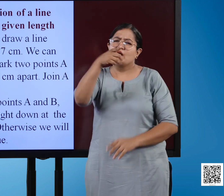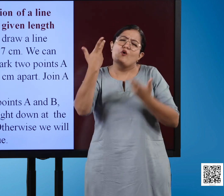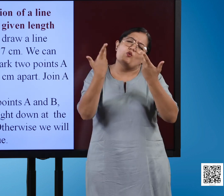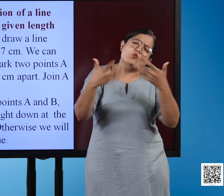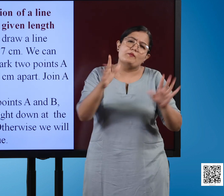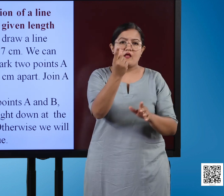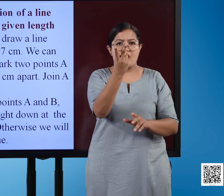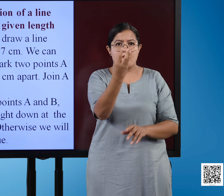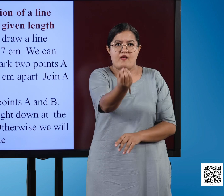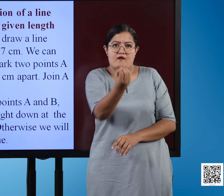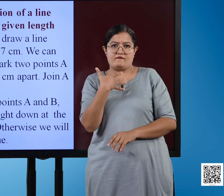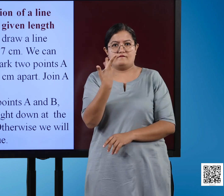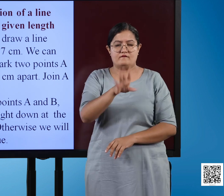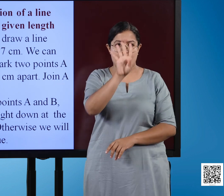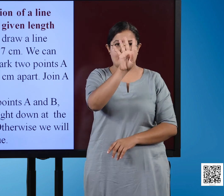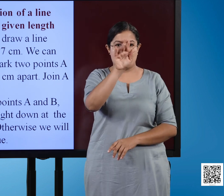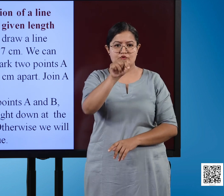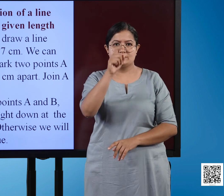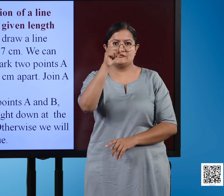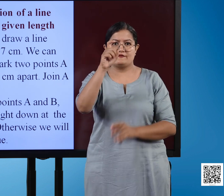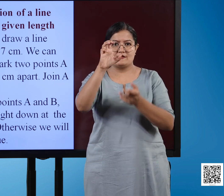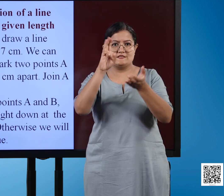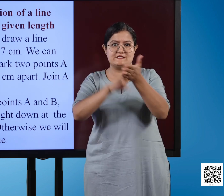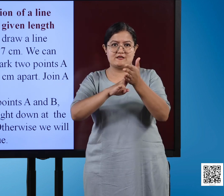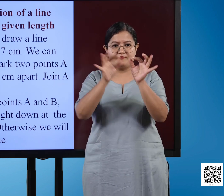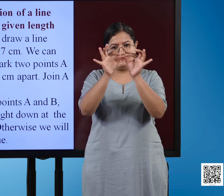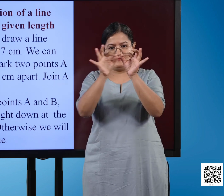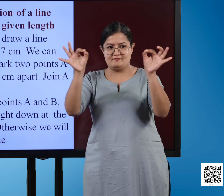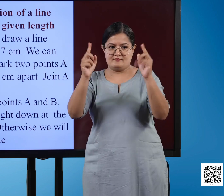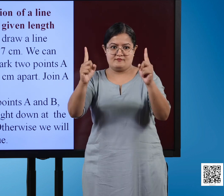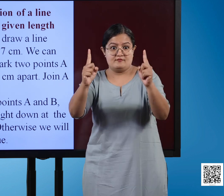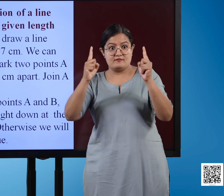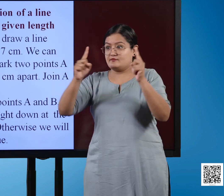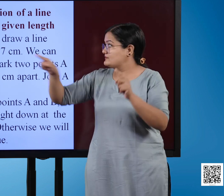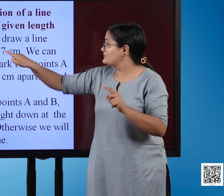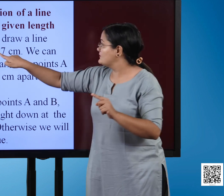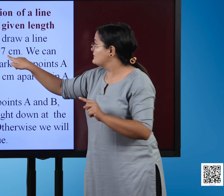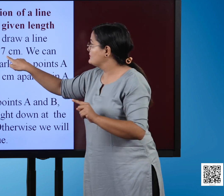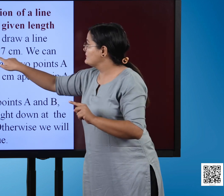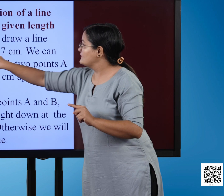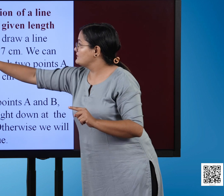Suppose we want to draw a line segment of length 4.7 centimeters.